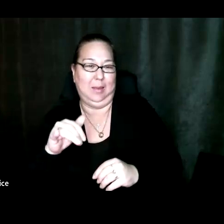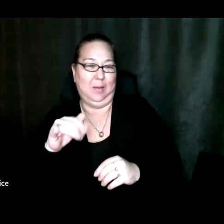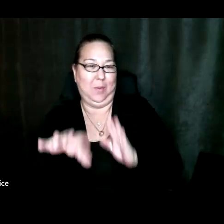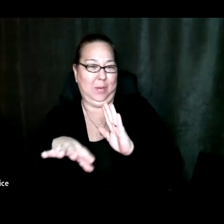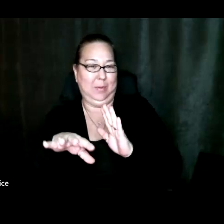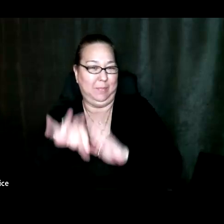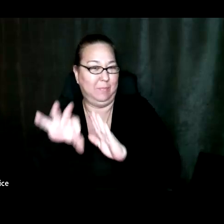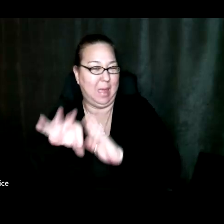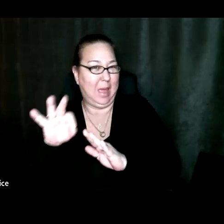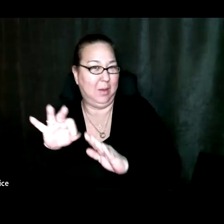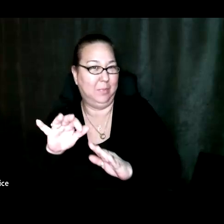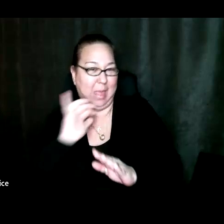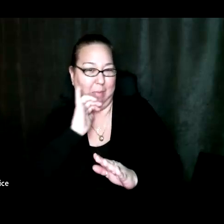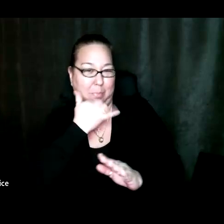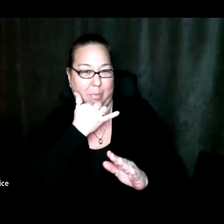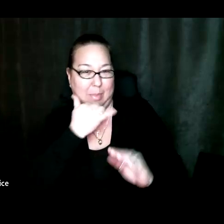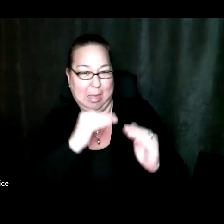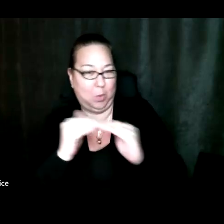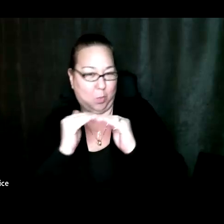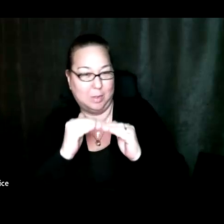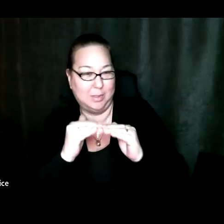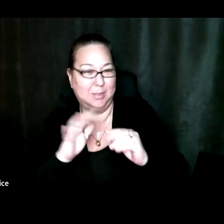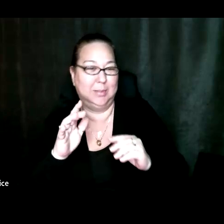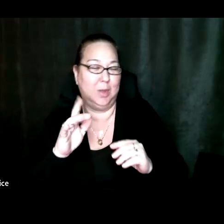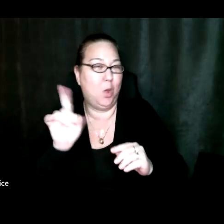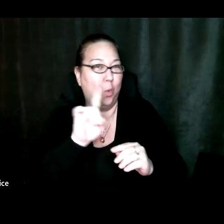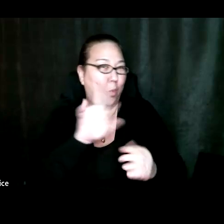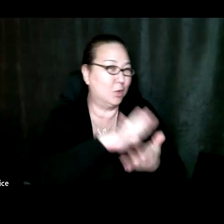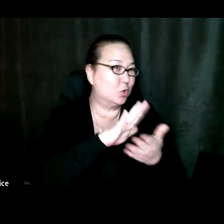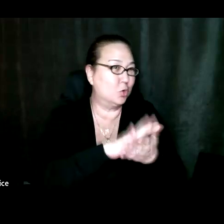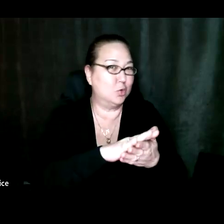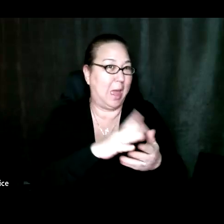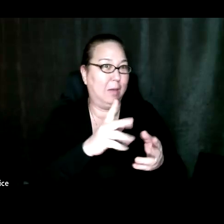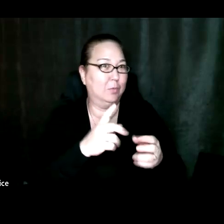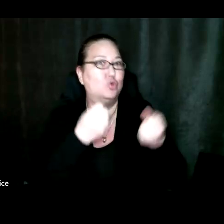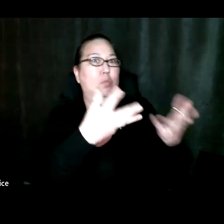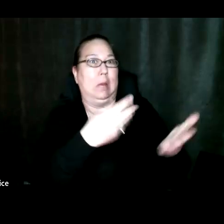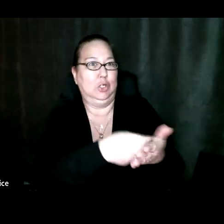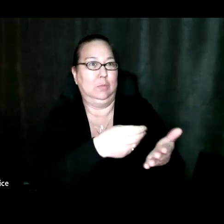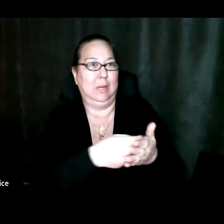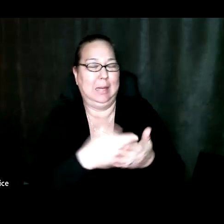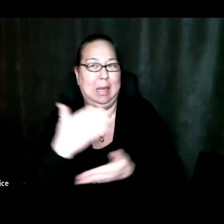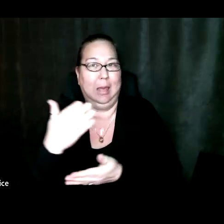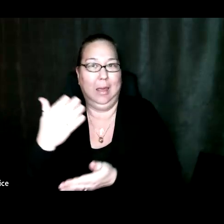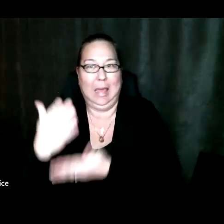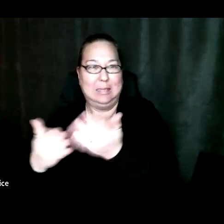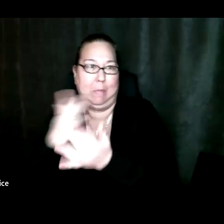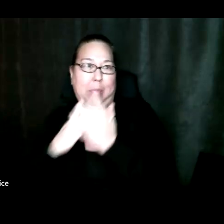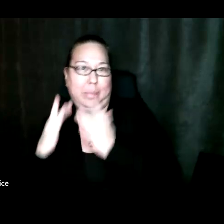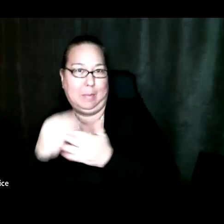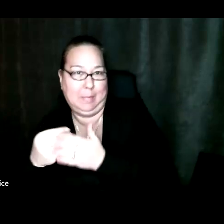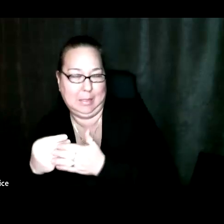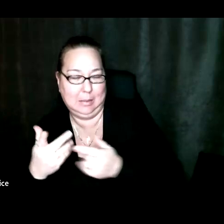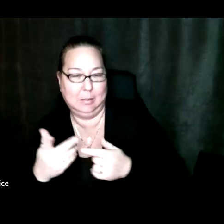old theory of the squeaky wheel gets the grease, right? Or political favoritism, that type of thing. My big concern